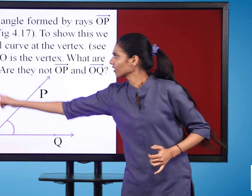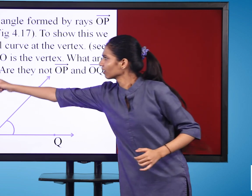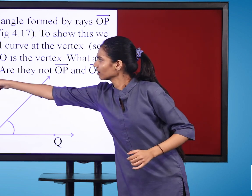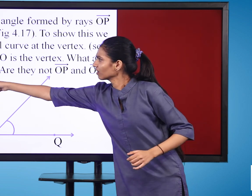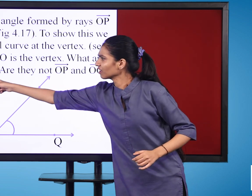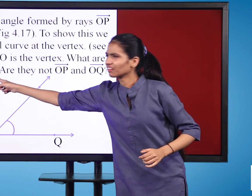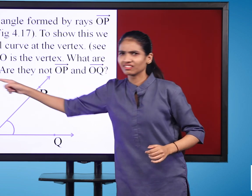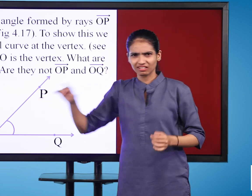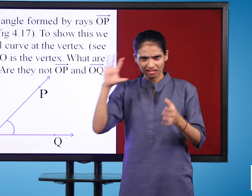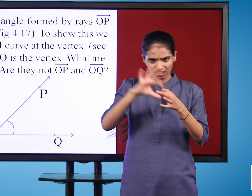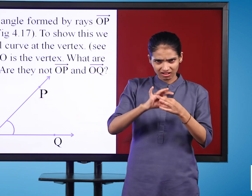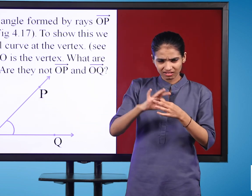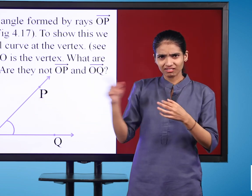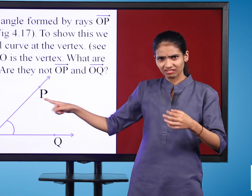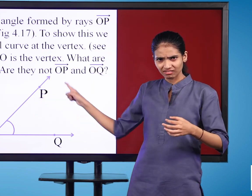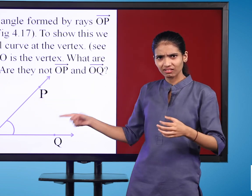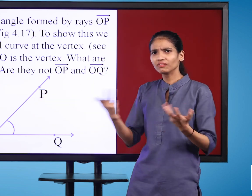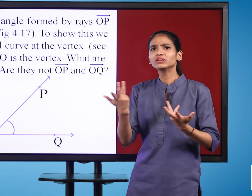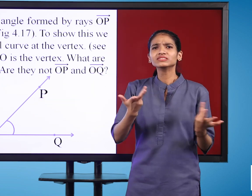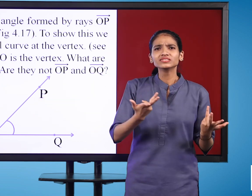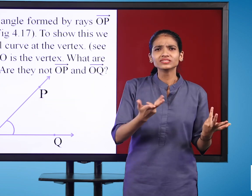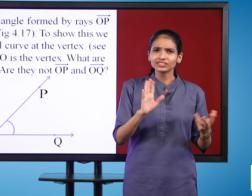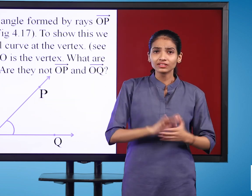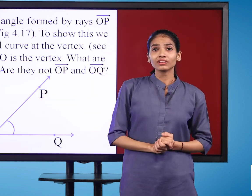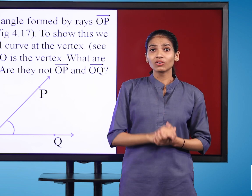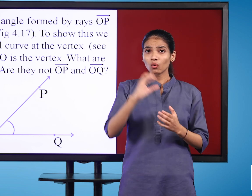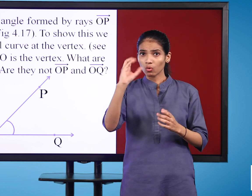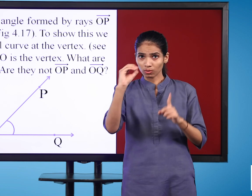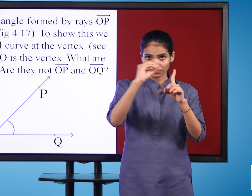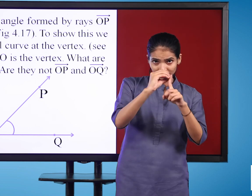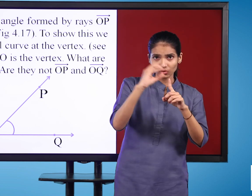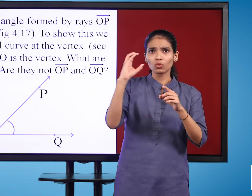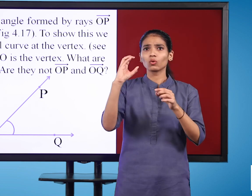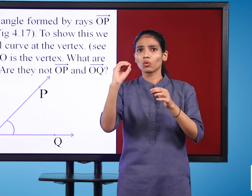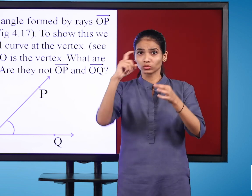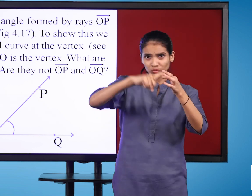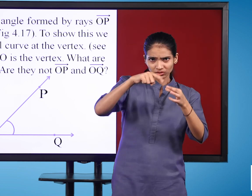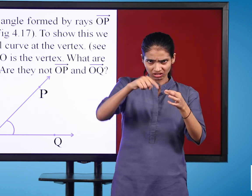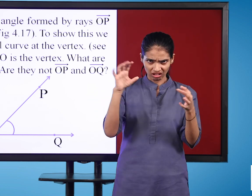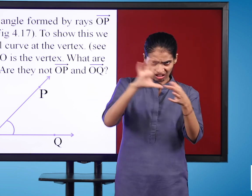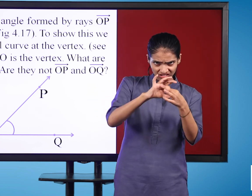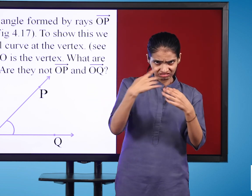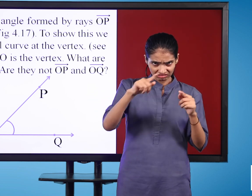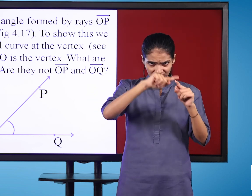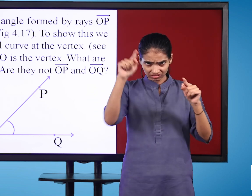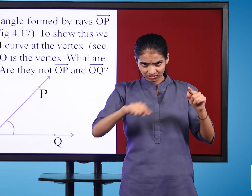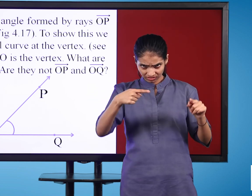the vertex. What are the sides? Are they not OP and OQ?